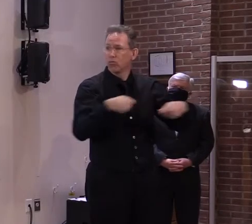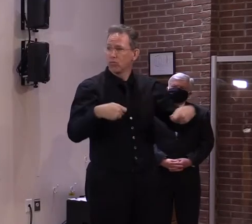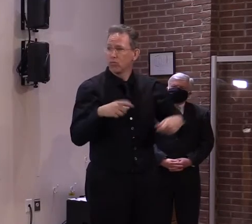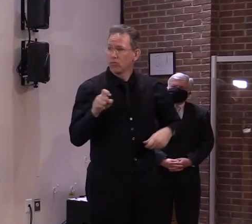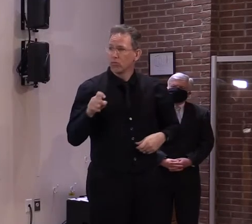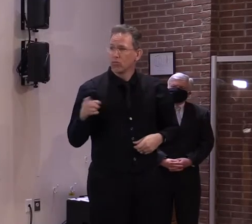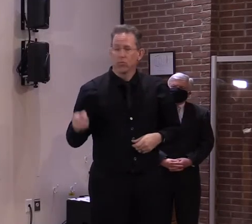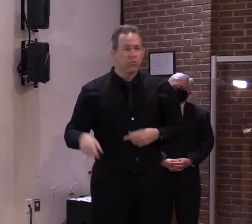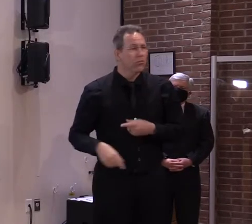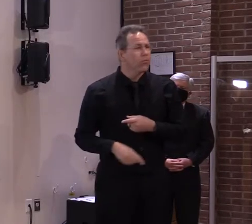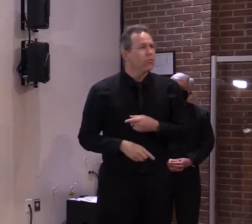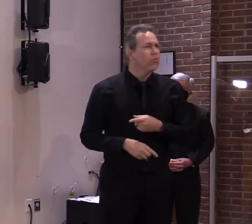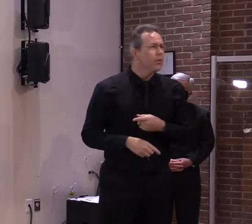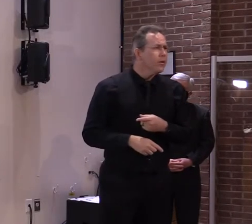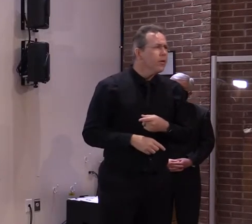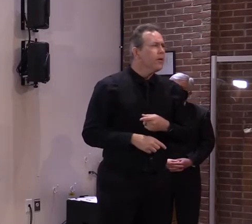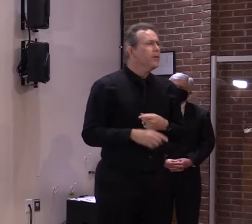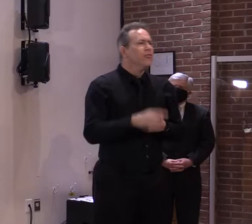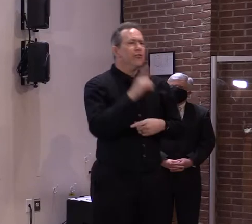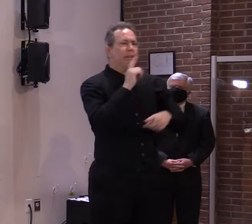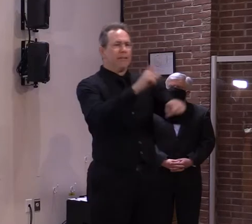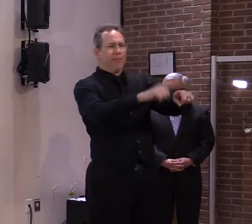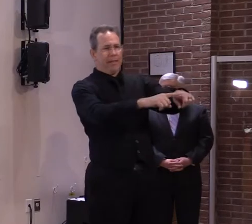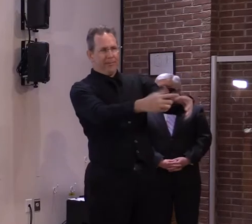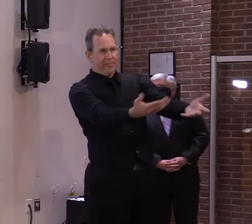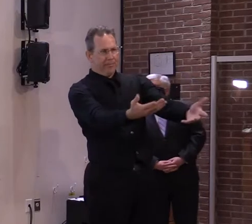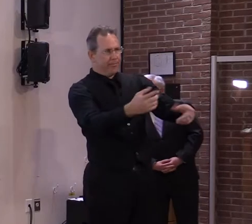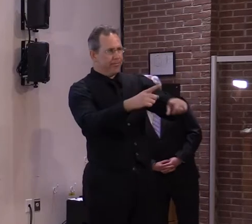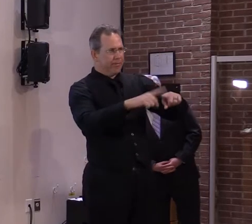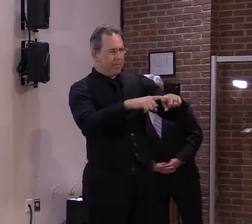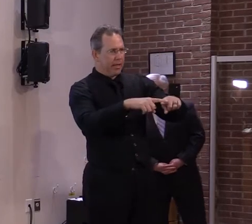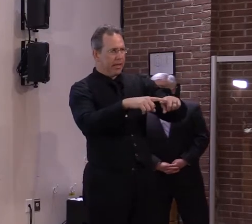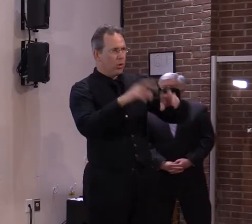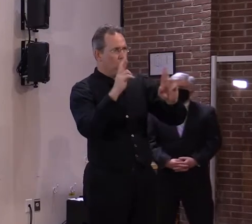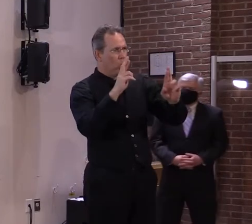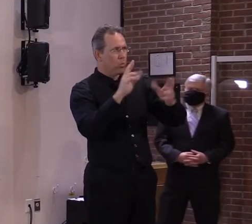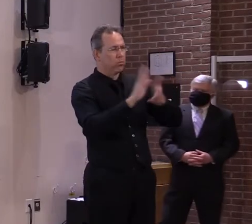in place for a bit longer. It's my hope that we can just